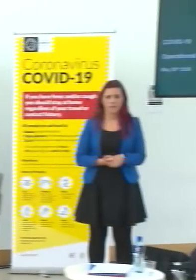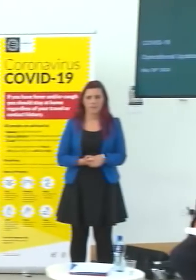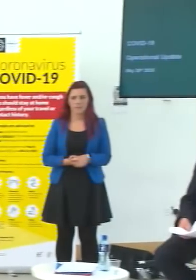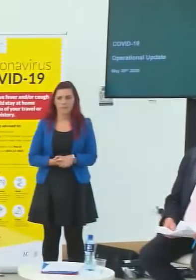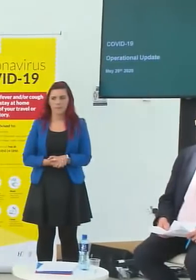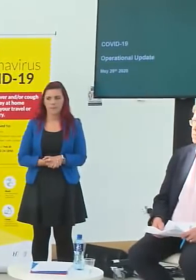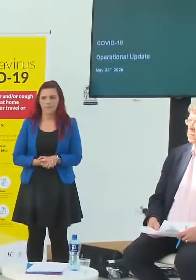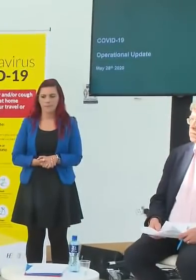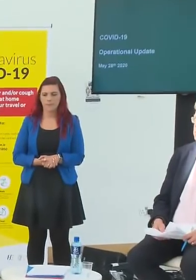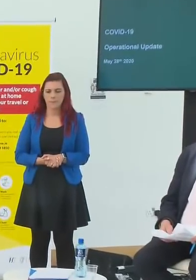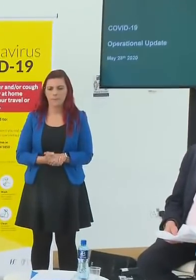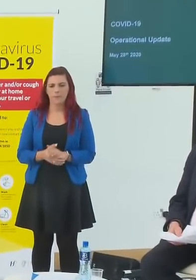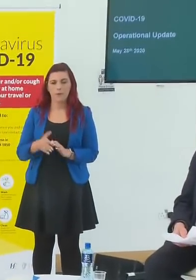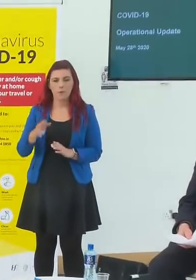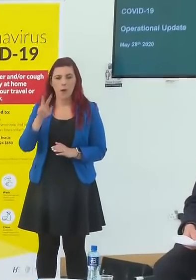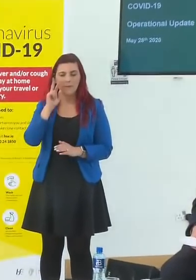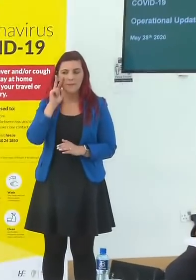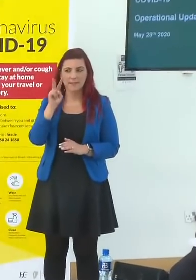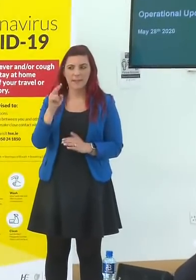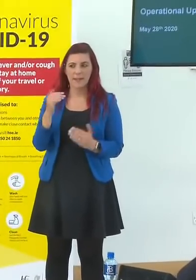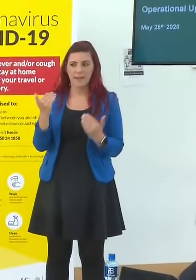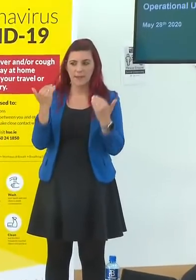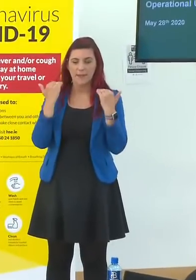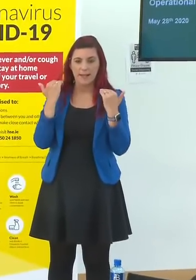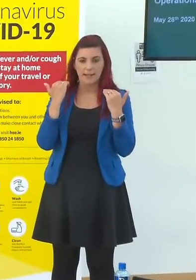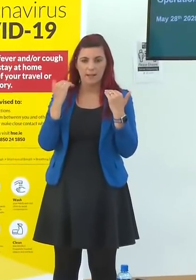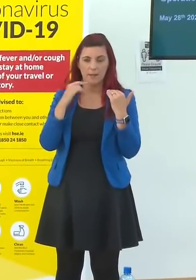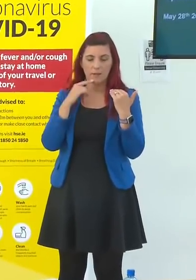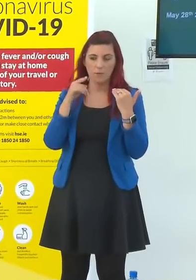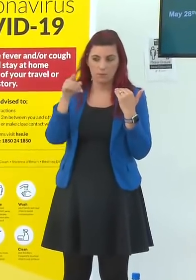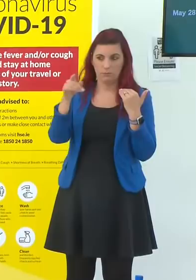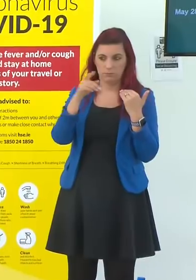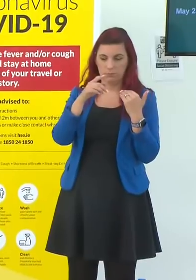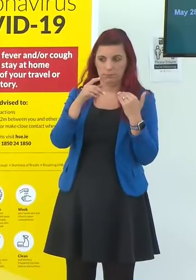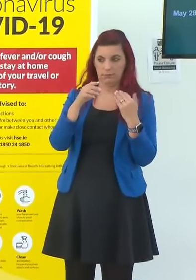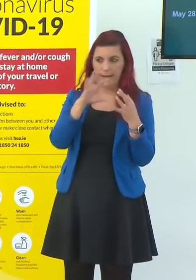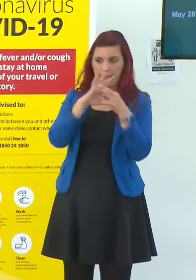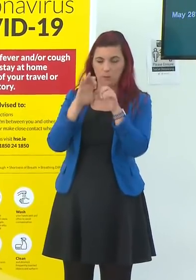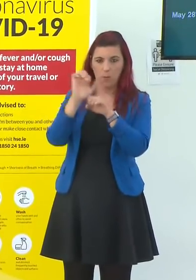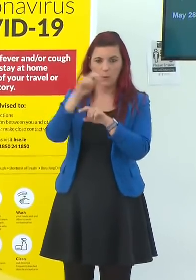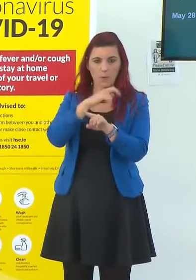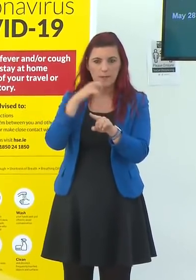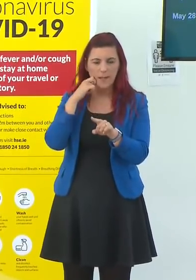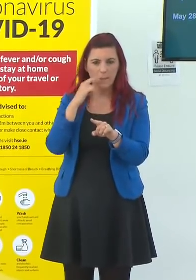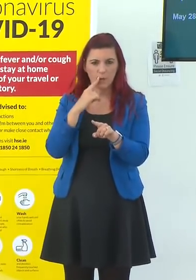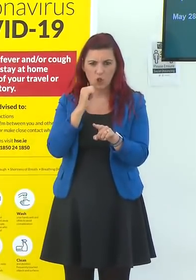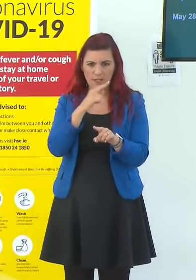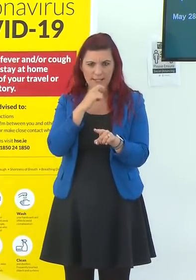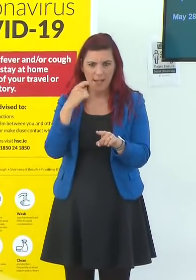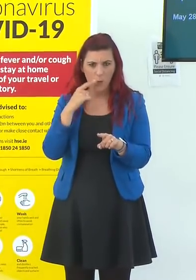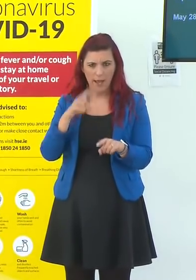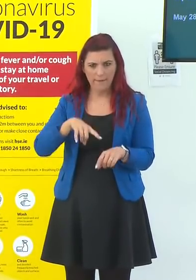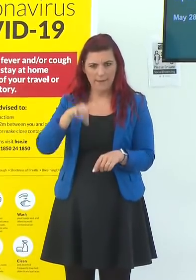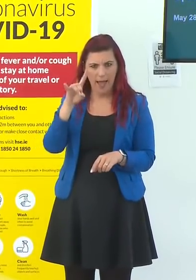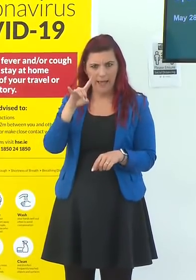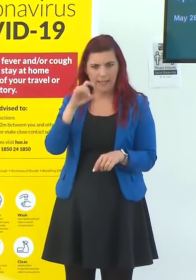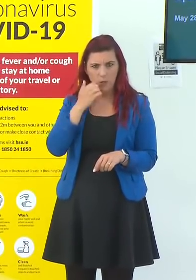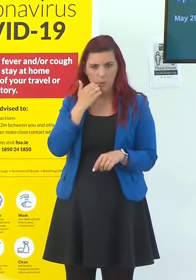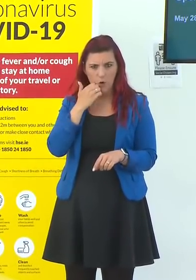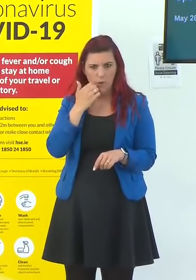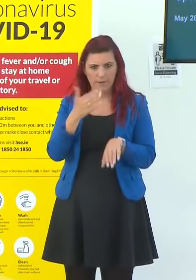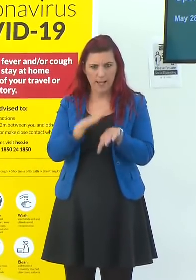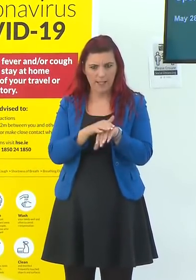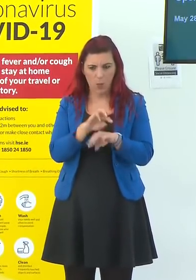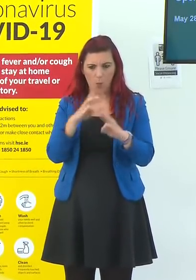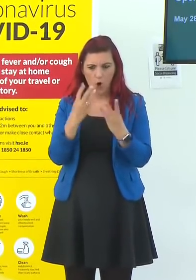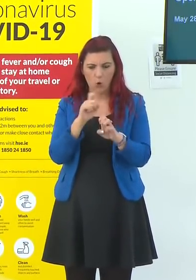Yes, I've seen the data that informs that what you just said there. It doesn't say we have the highest proportion of deaths in the world. And